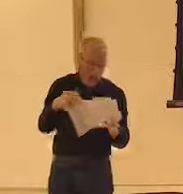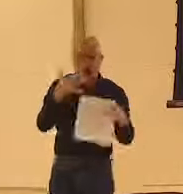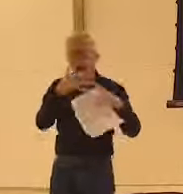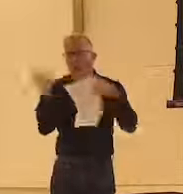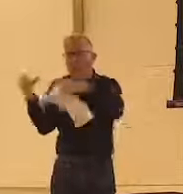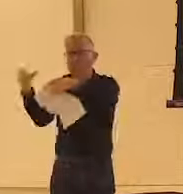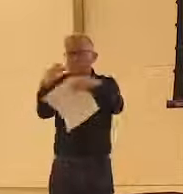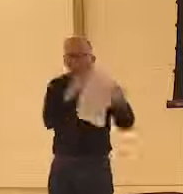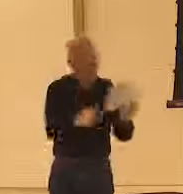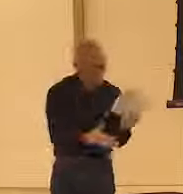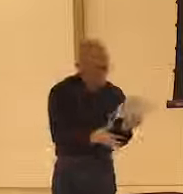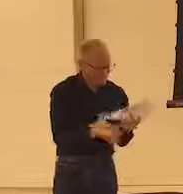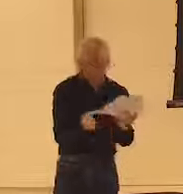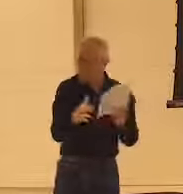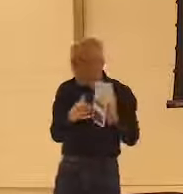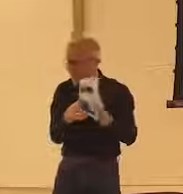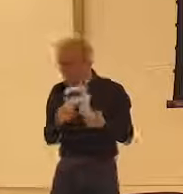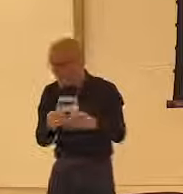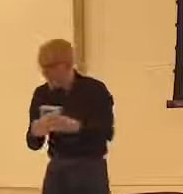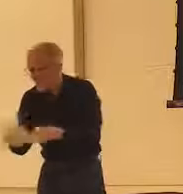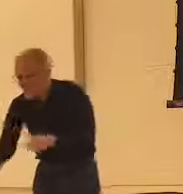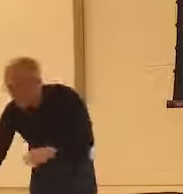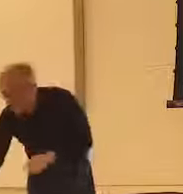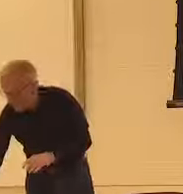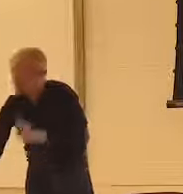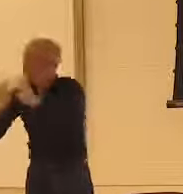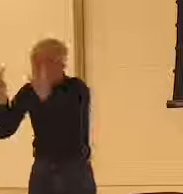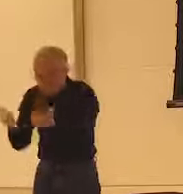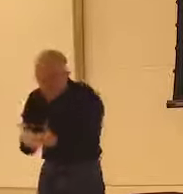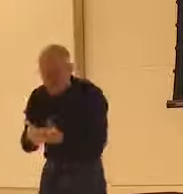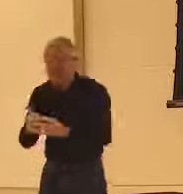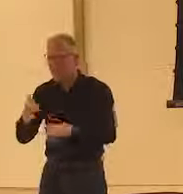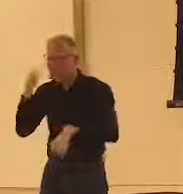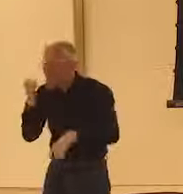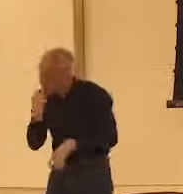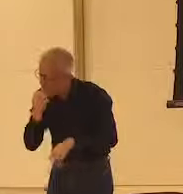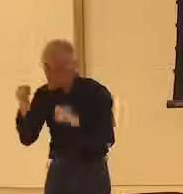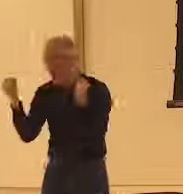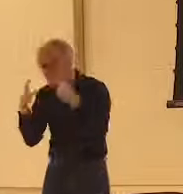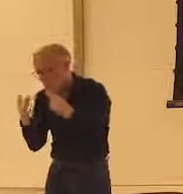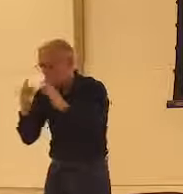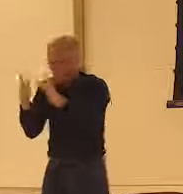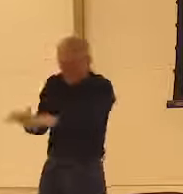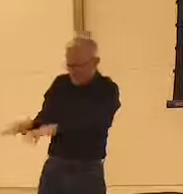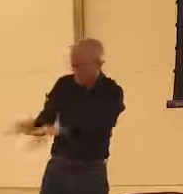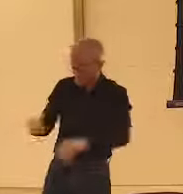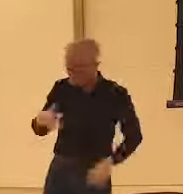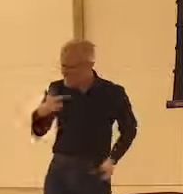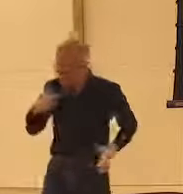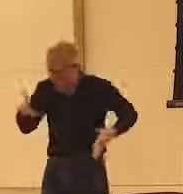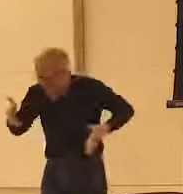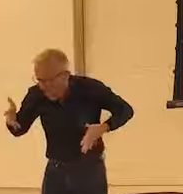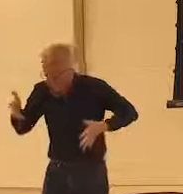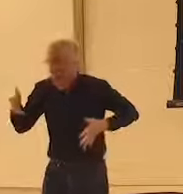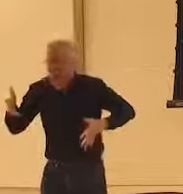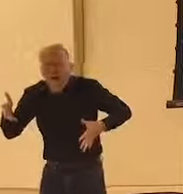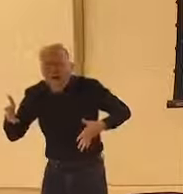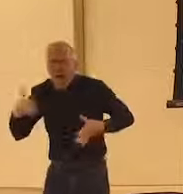Quite wordy, lots of team. Okay, I'll add it to the cooking. And there is telephone